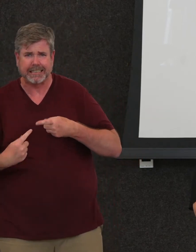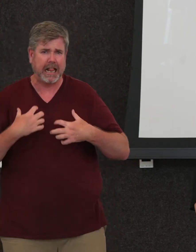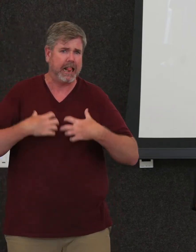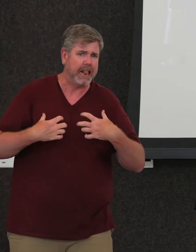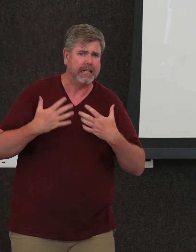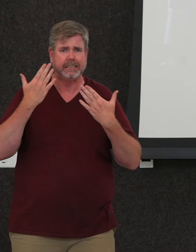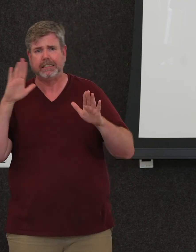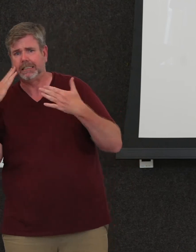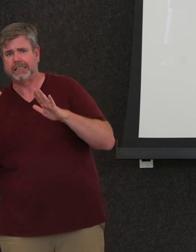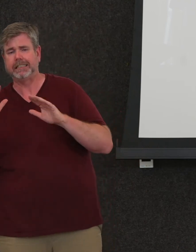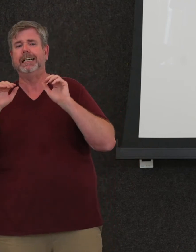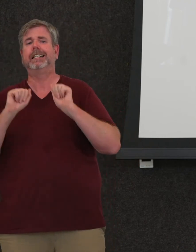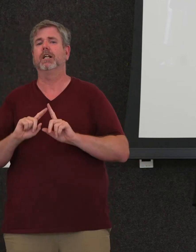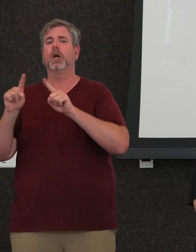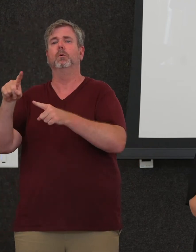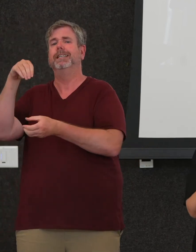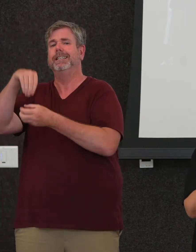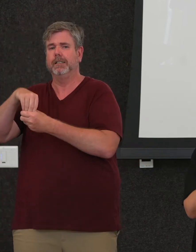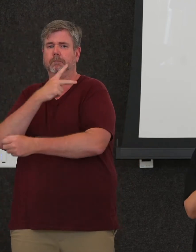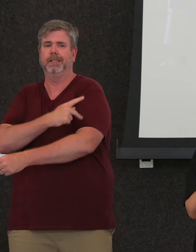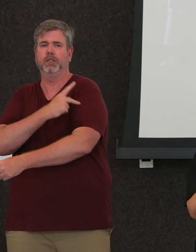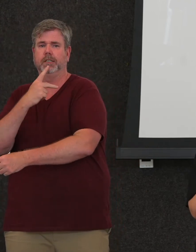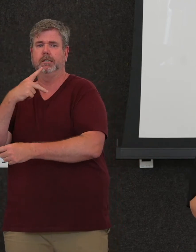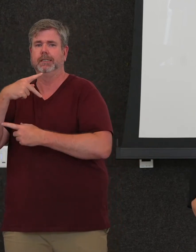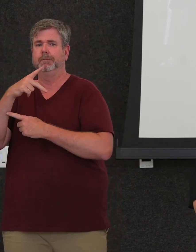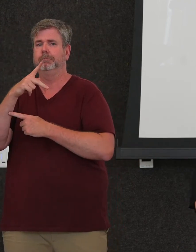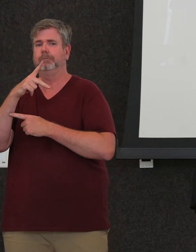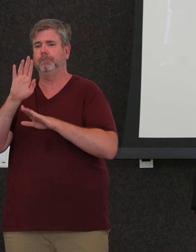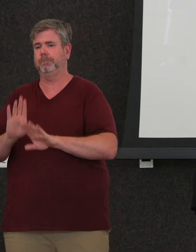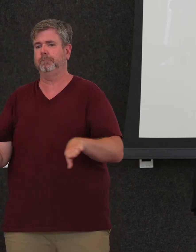pediatric unit. You get treated, or call our outpatient clinic,